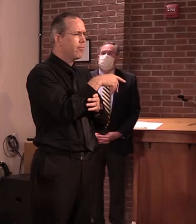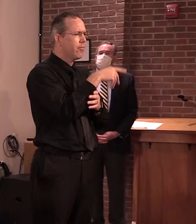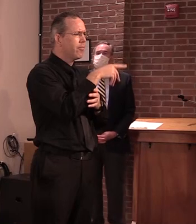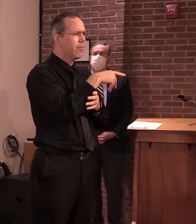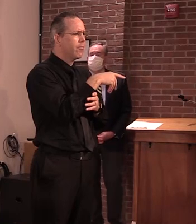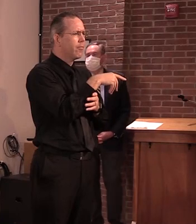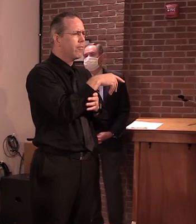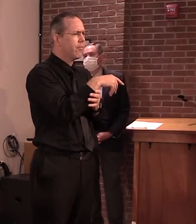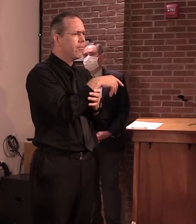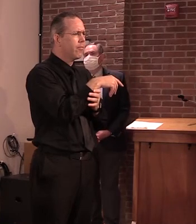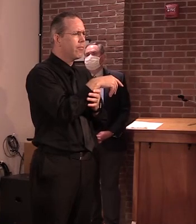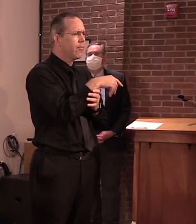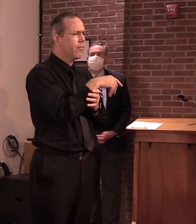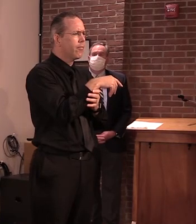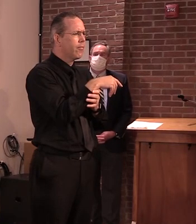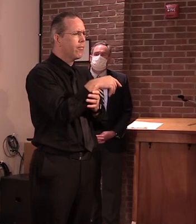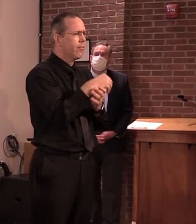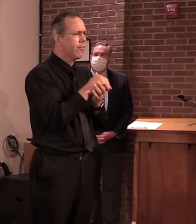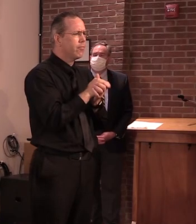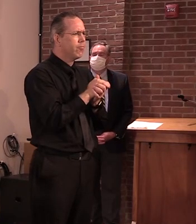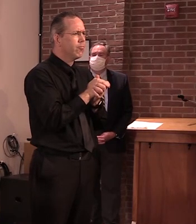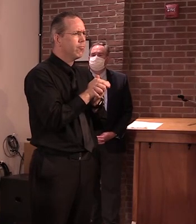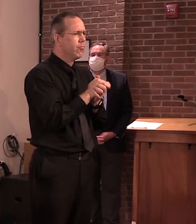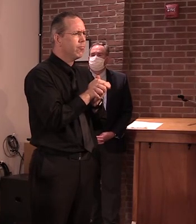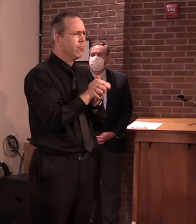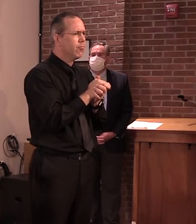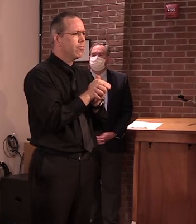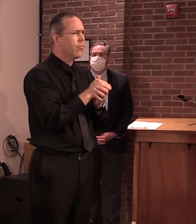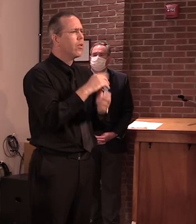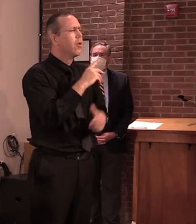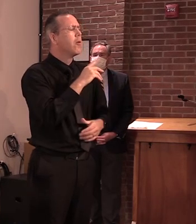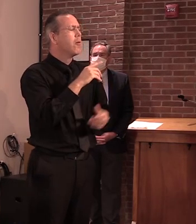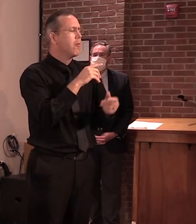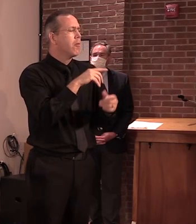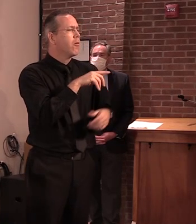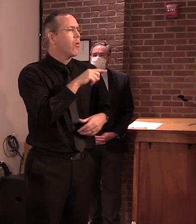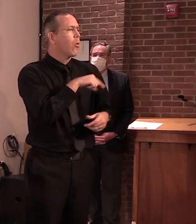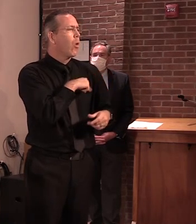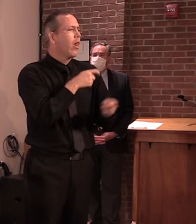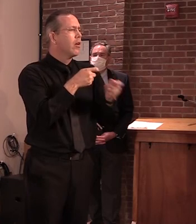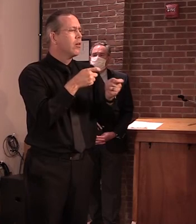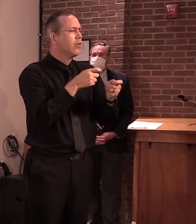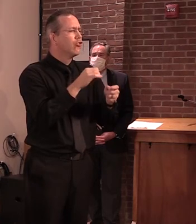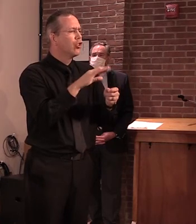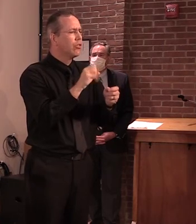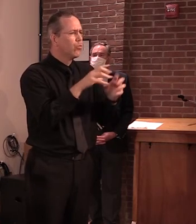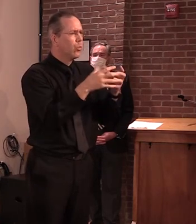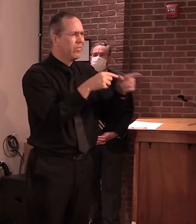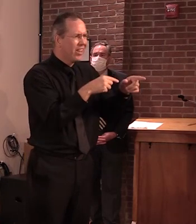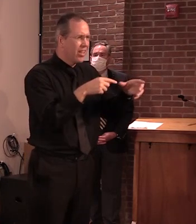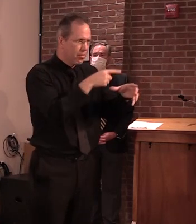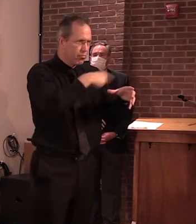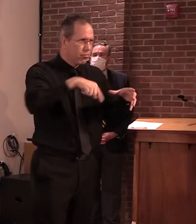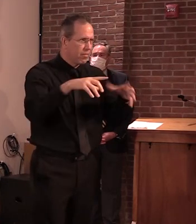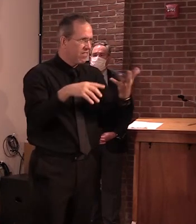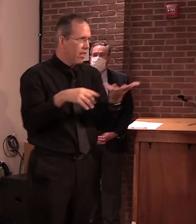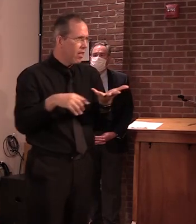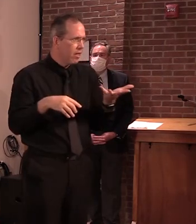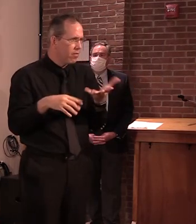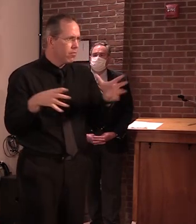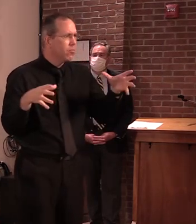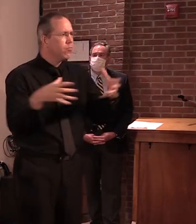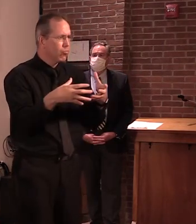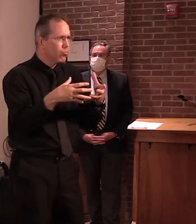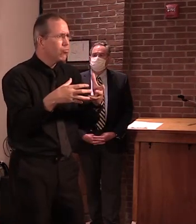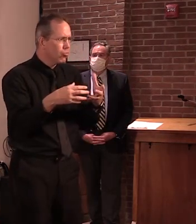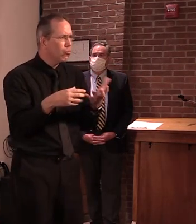sixth investigation when I asked the law firm Grounds, Racklin & Martin to look at the Johnson death as